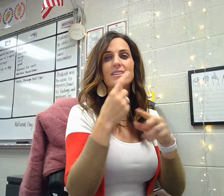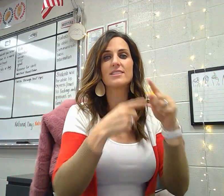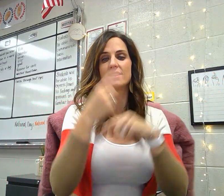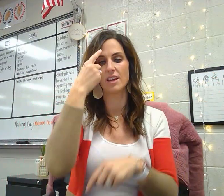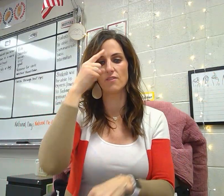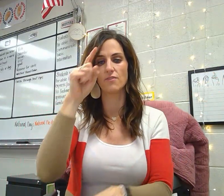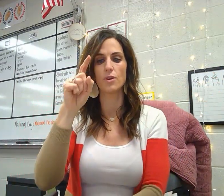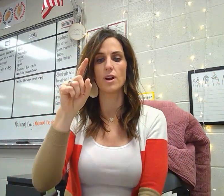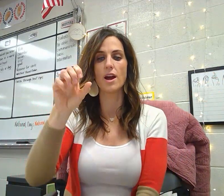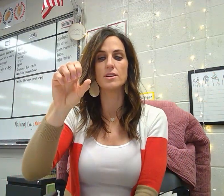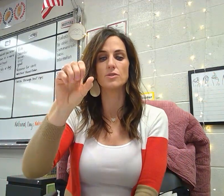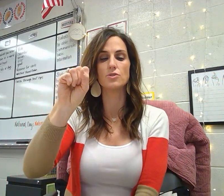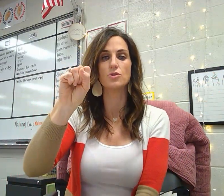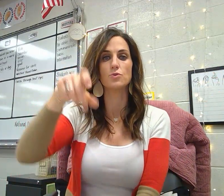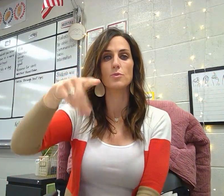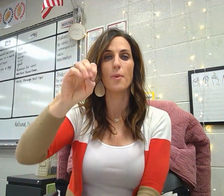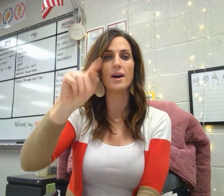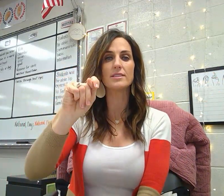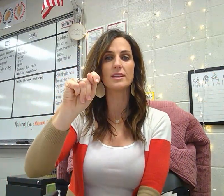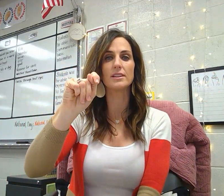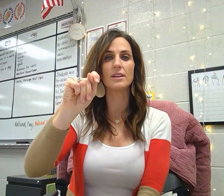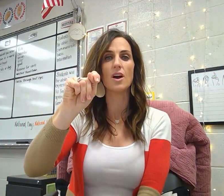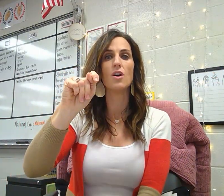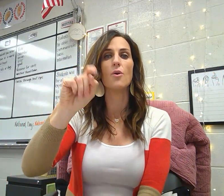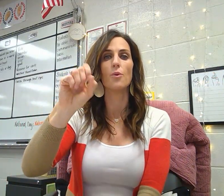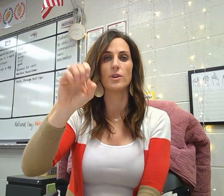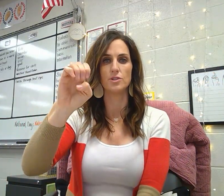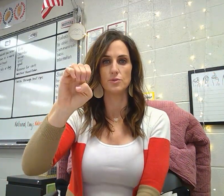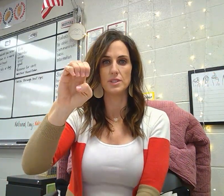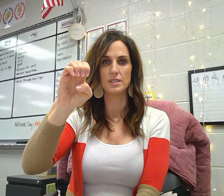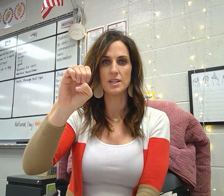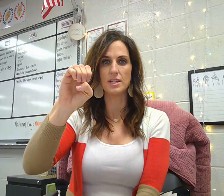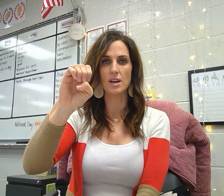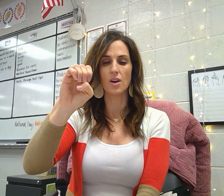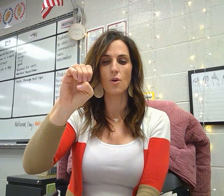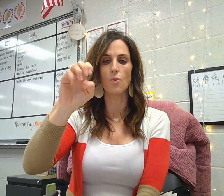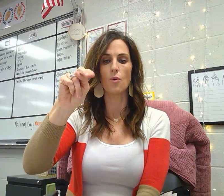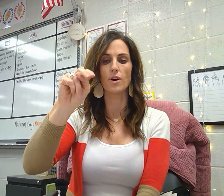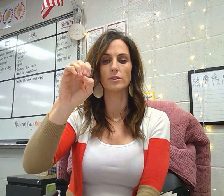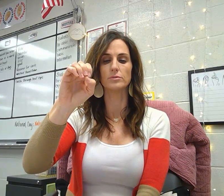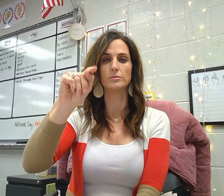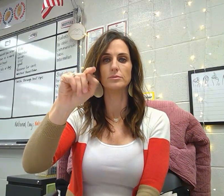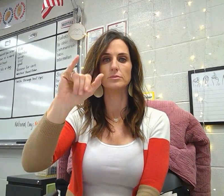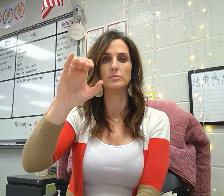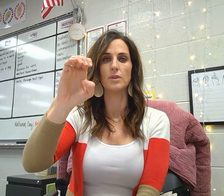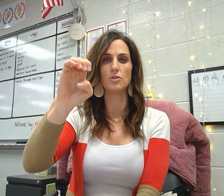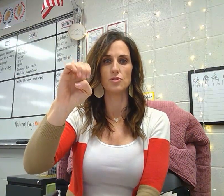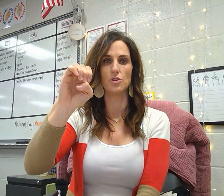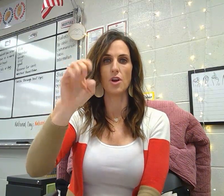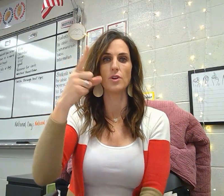Next, the sign for to spot or to see or to